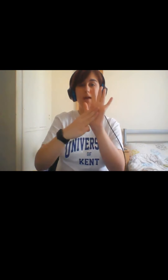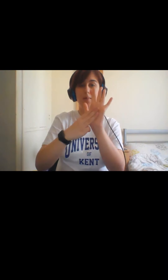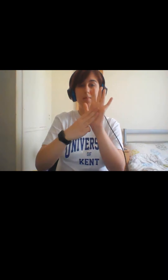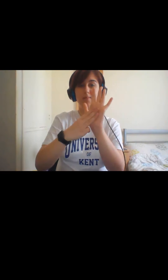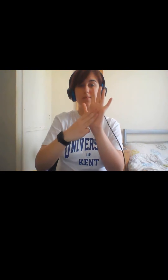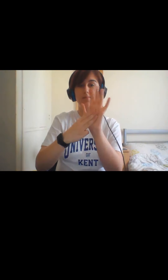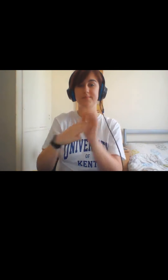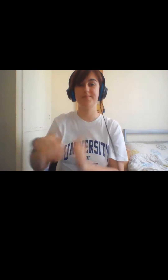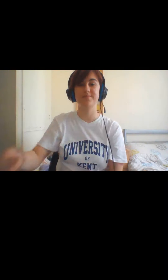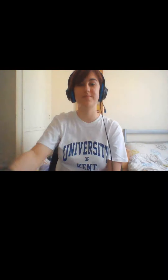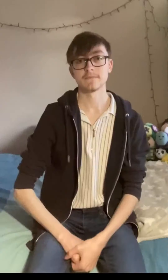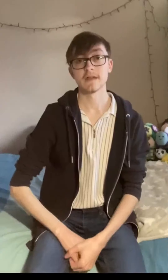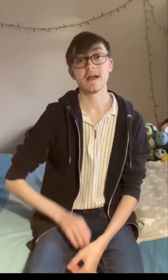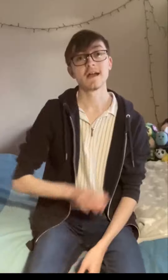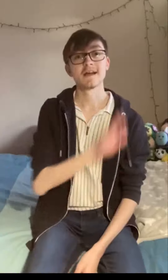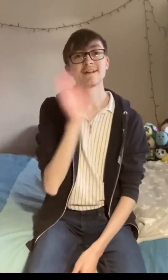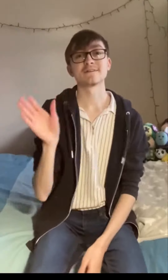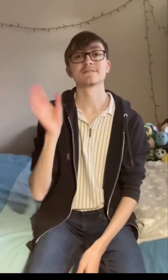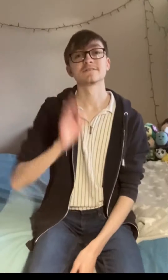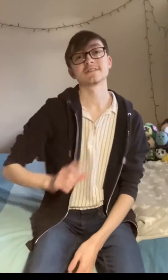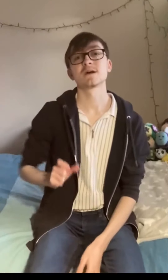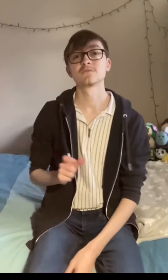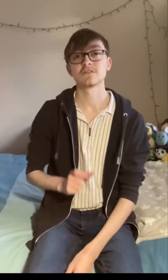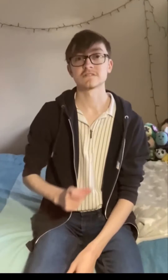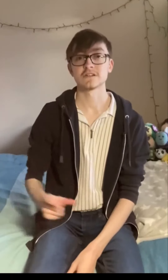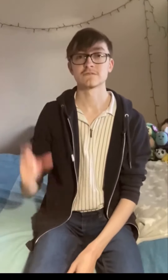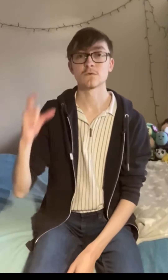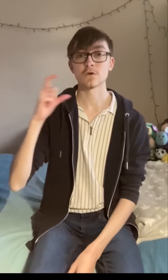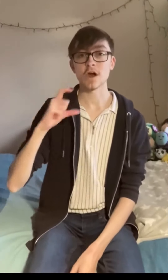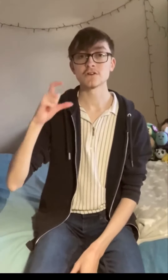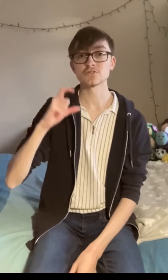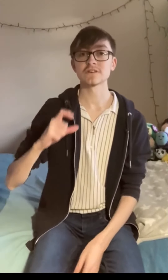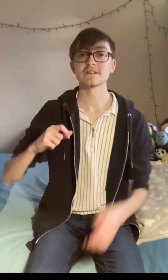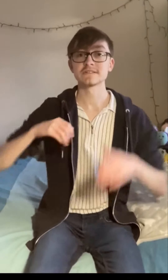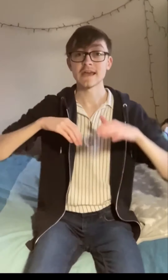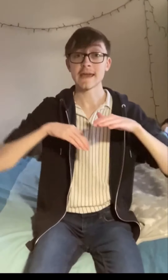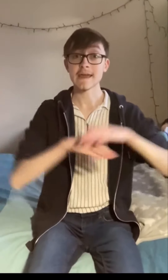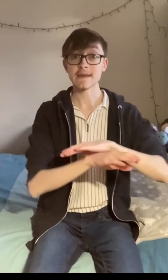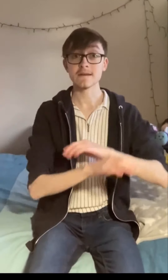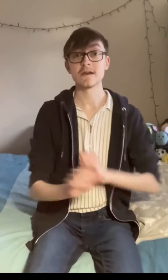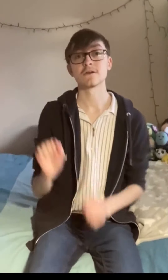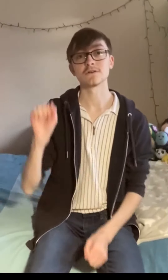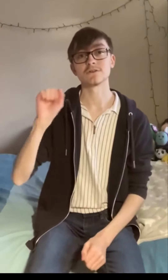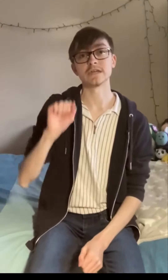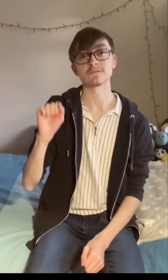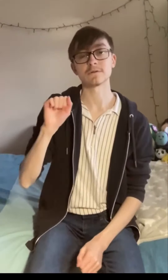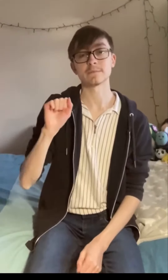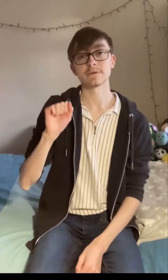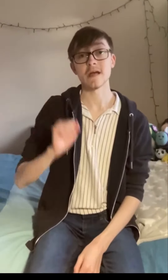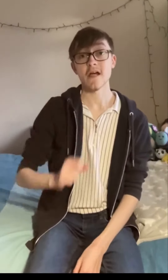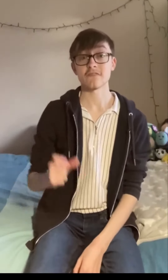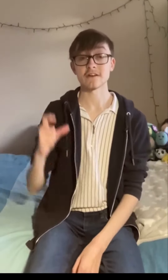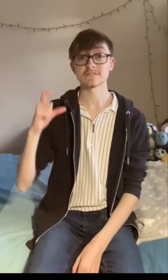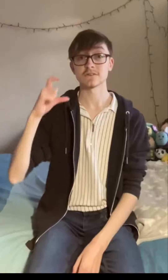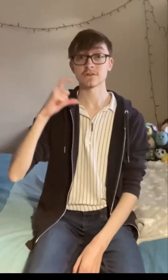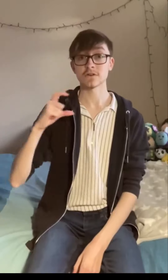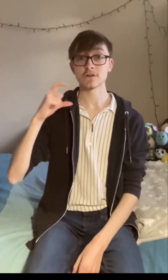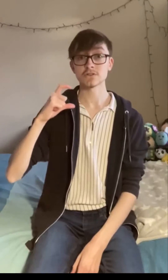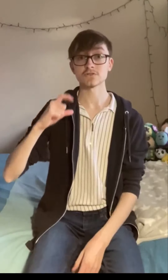M. Hello, today I'm doing signs for countries in Europe. That's